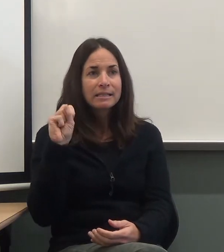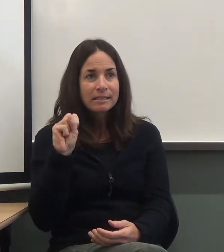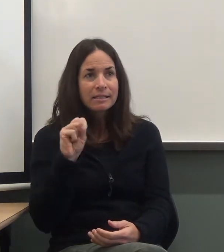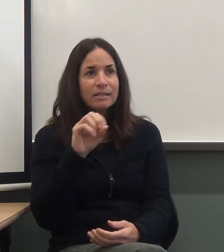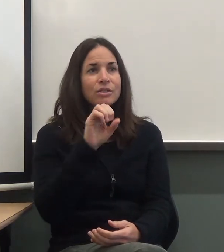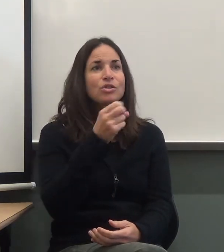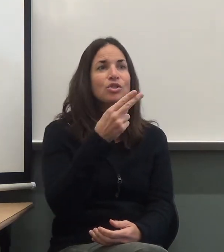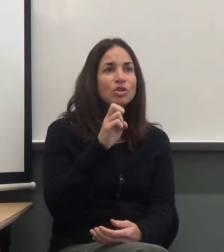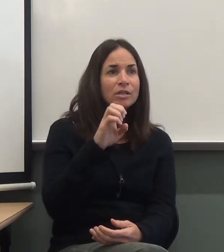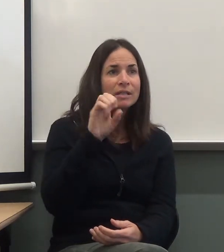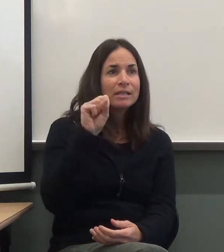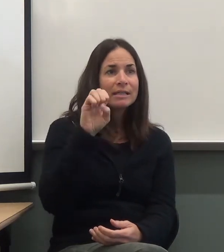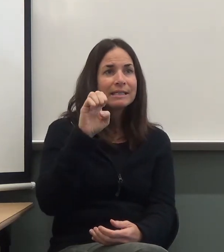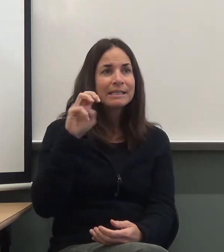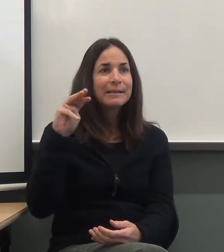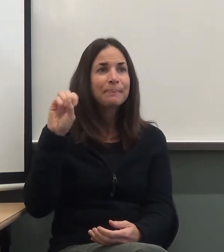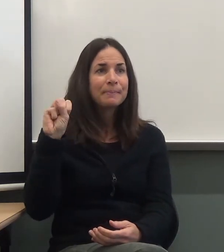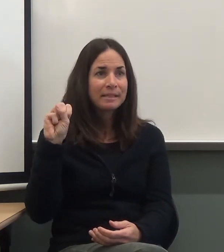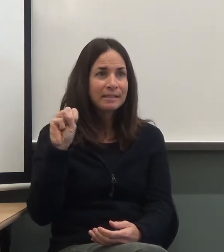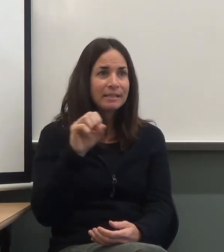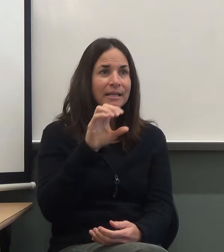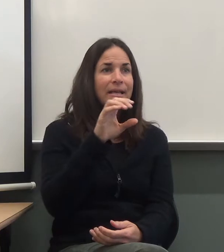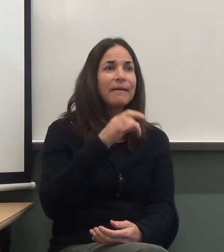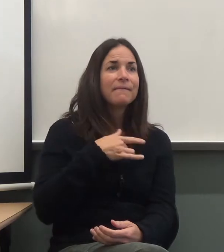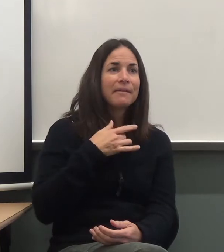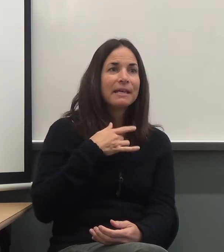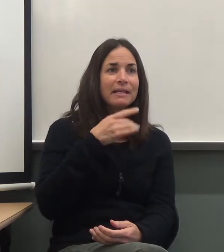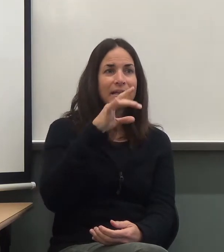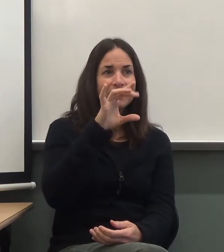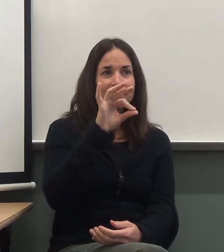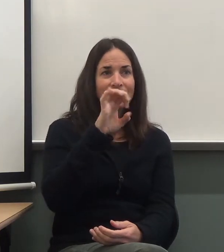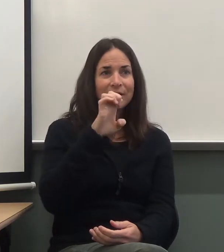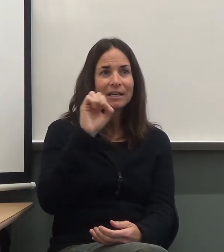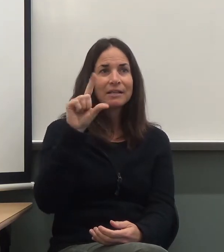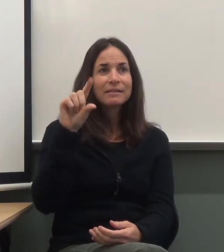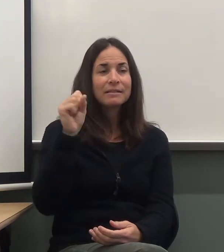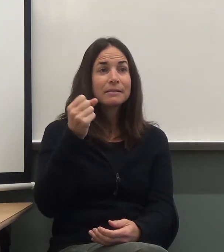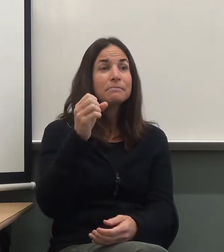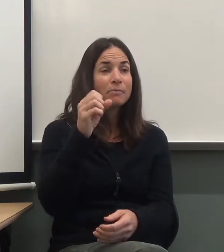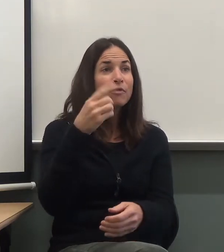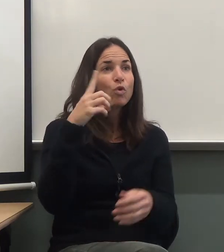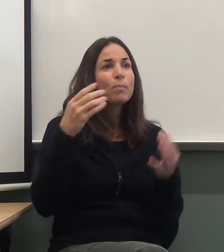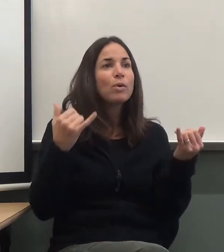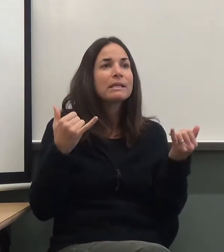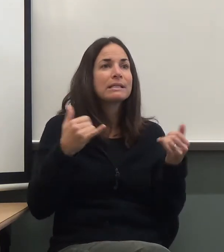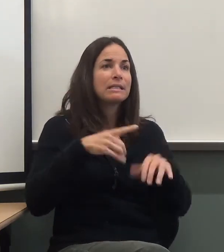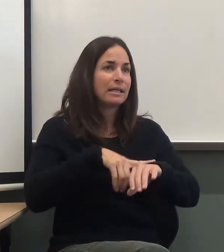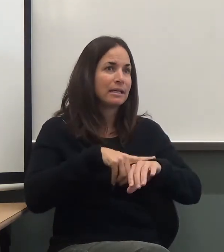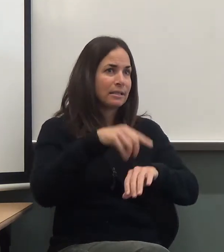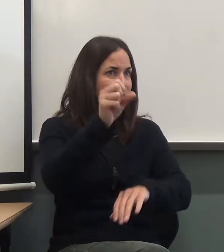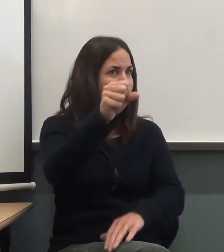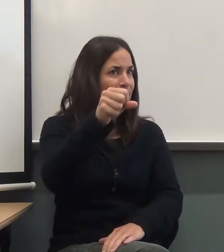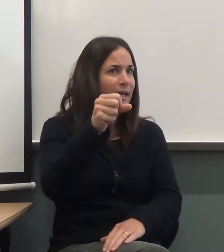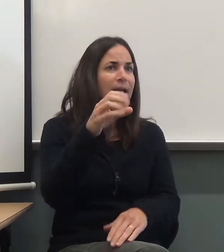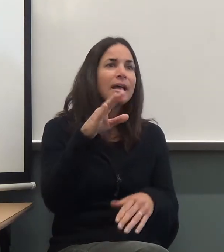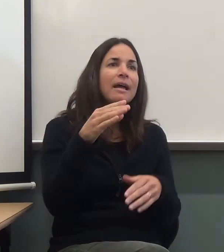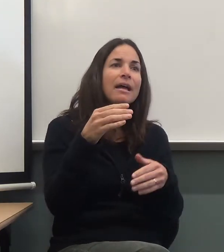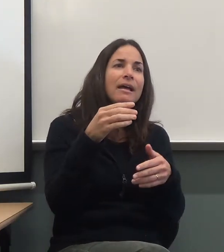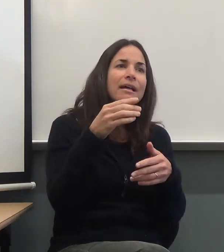that would work. Feels, that would be okay for the present tense. So what are our different kinds of tenses that we talked about? We had tenses. What are